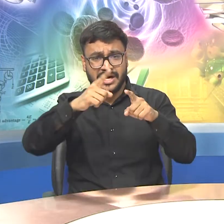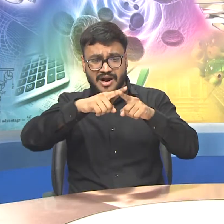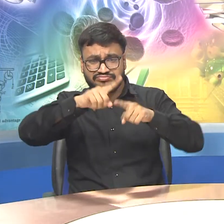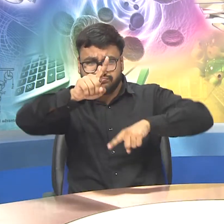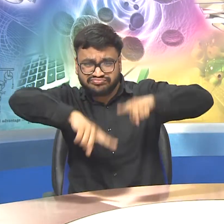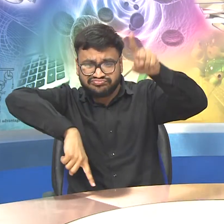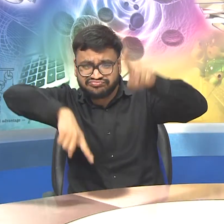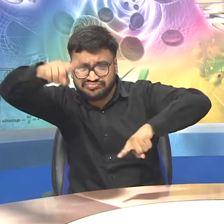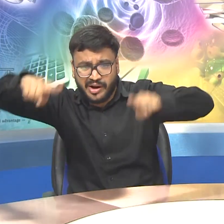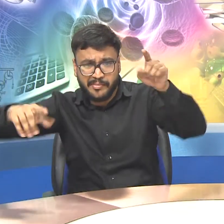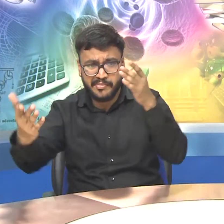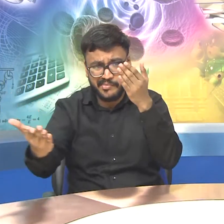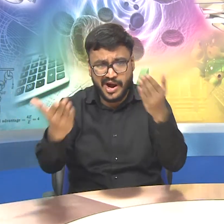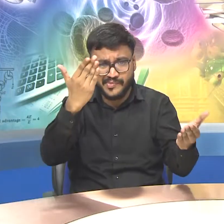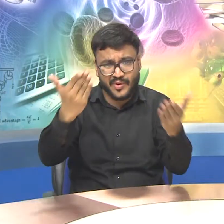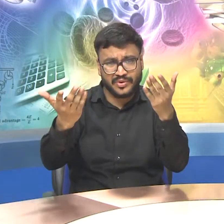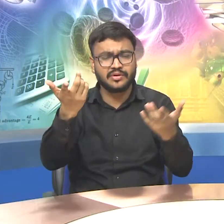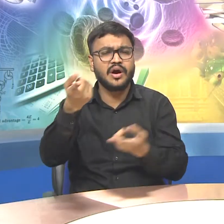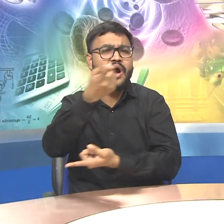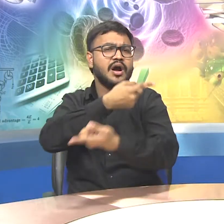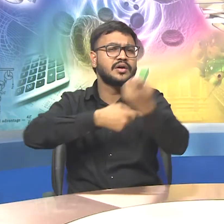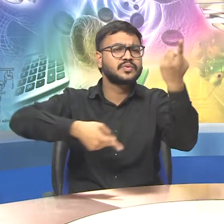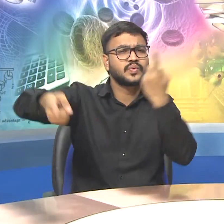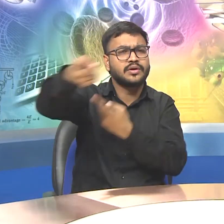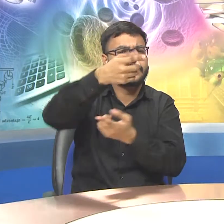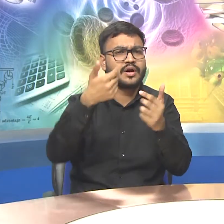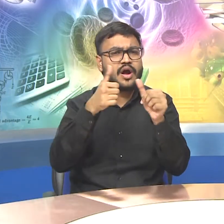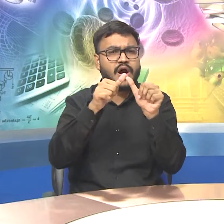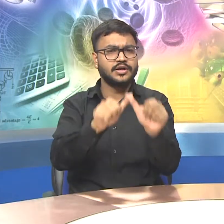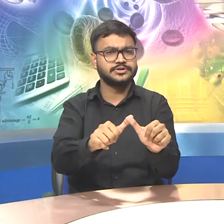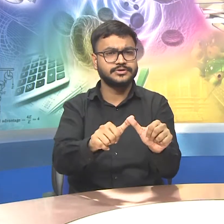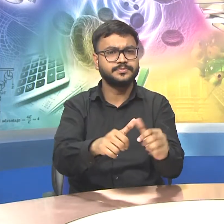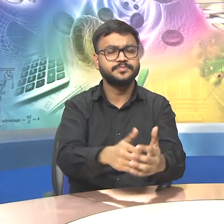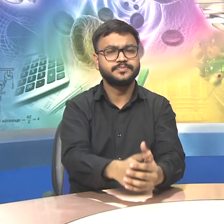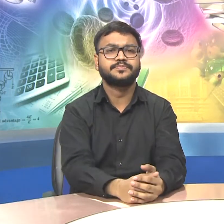ISL grammar has various components.